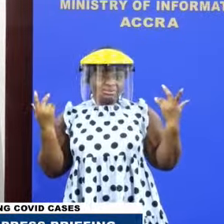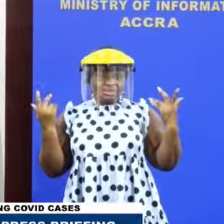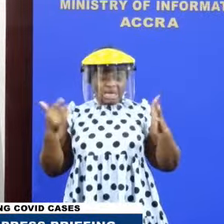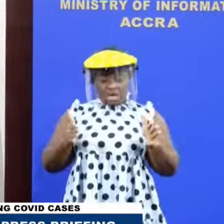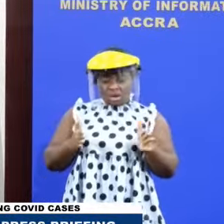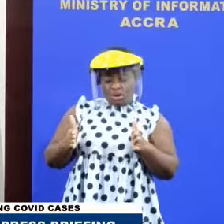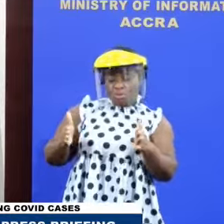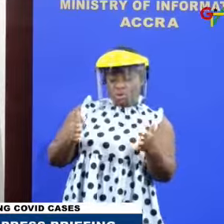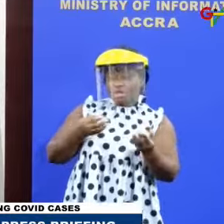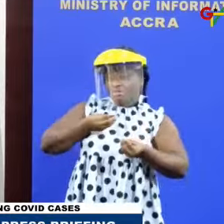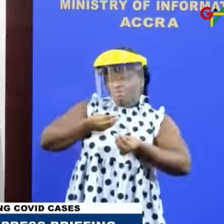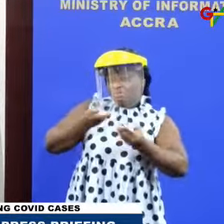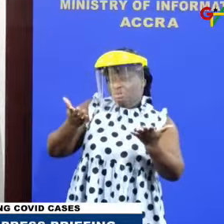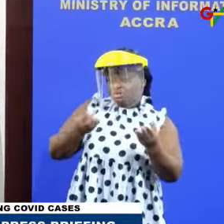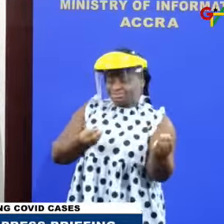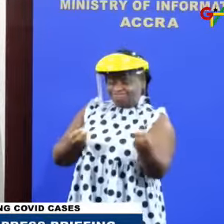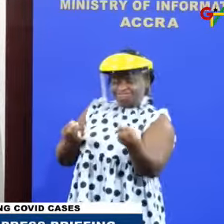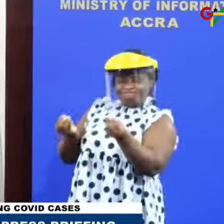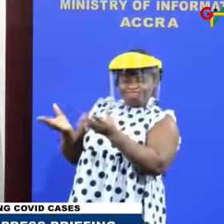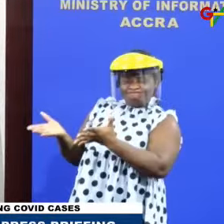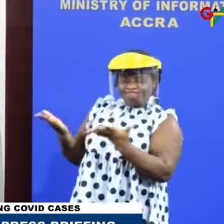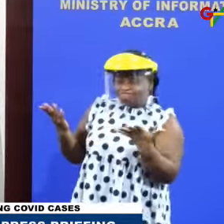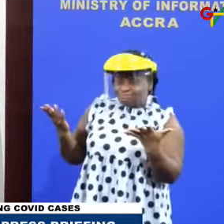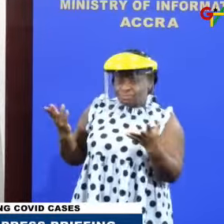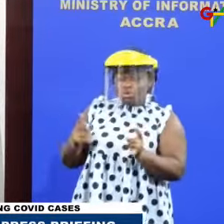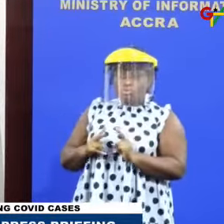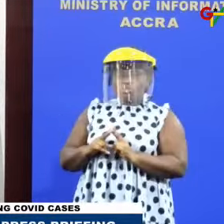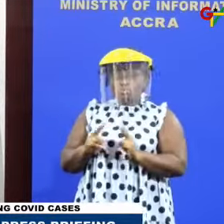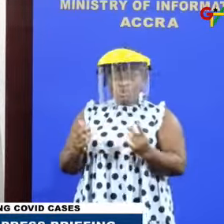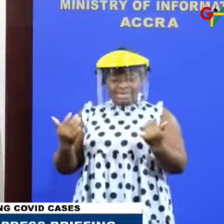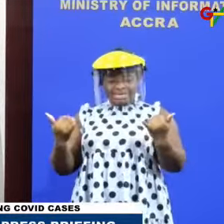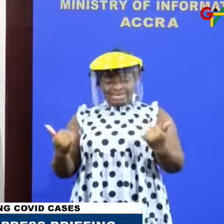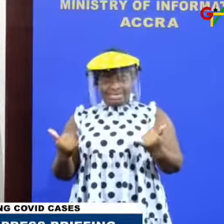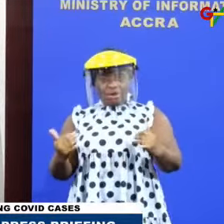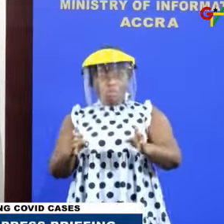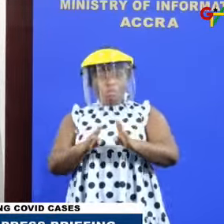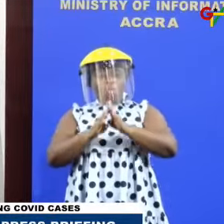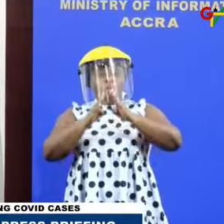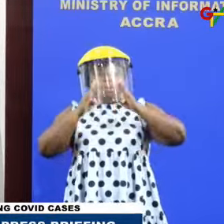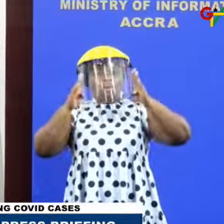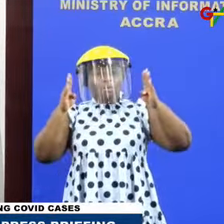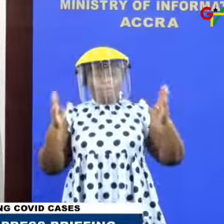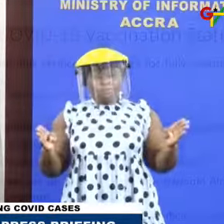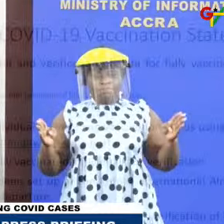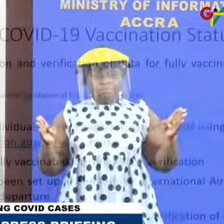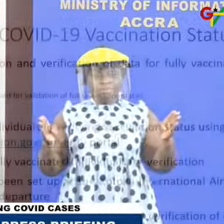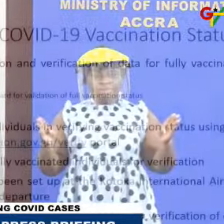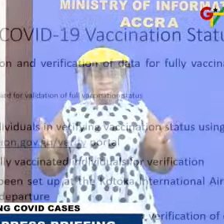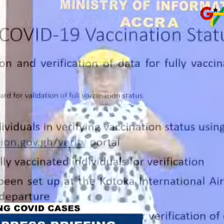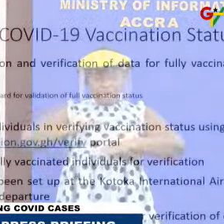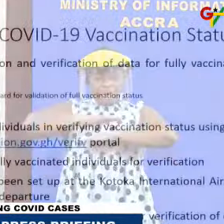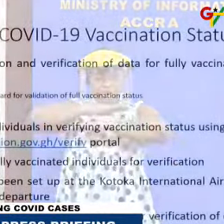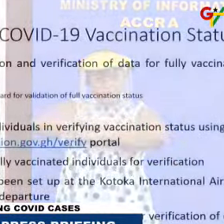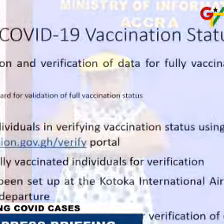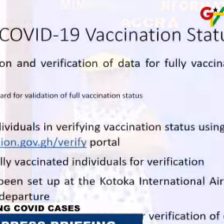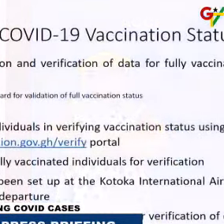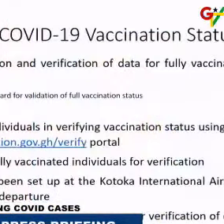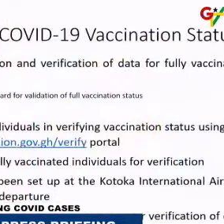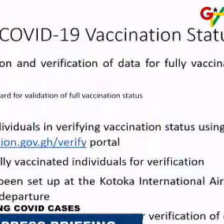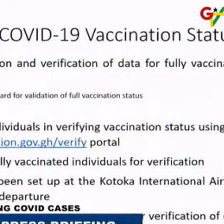way the information that was shared to us. So we have currently opened a desk at the